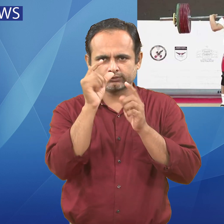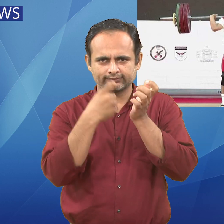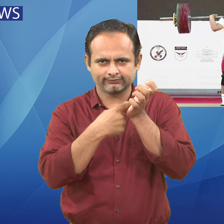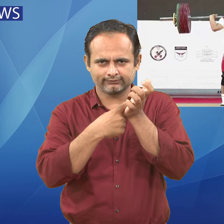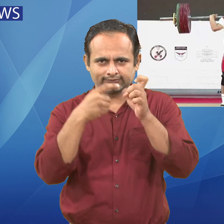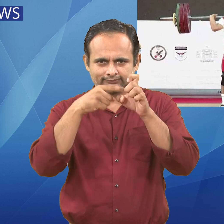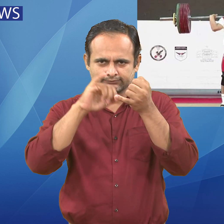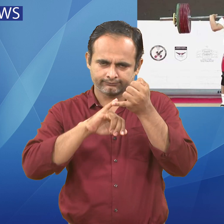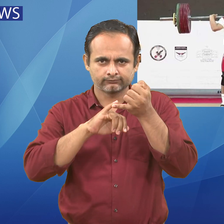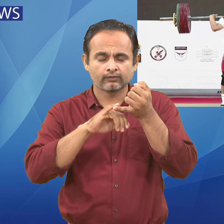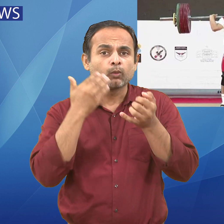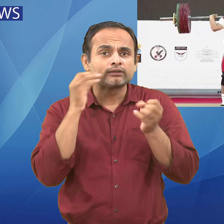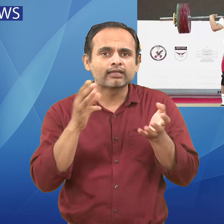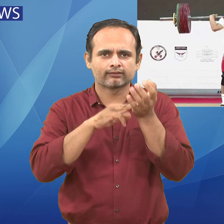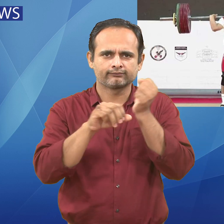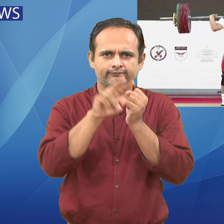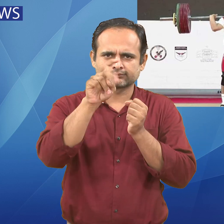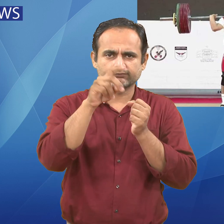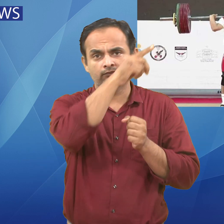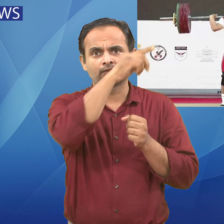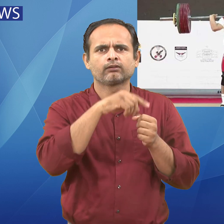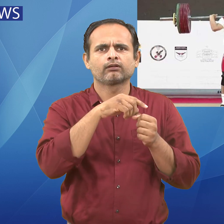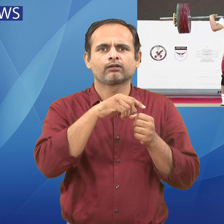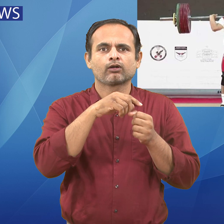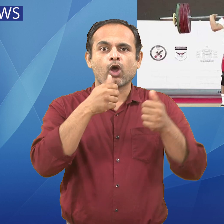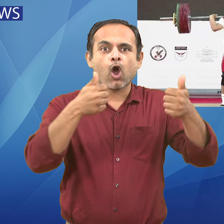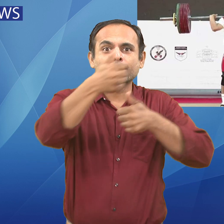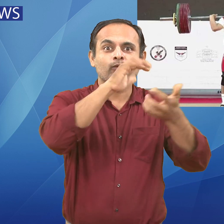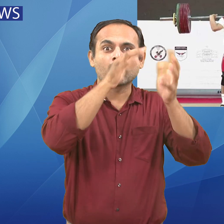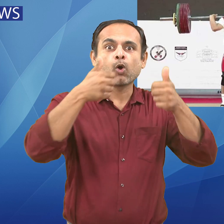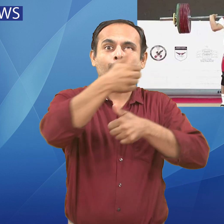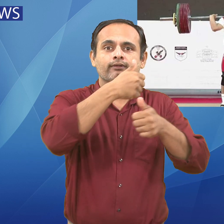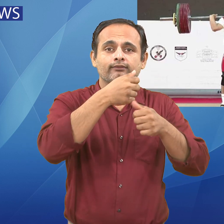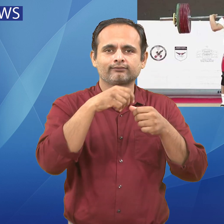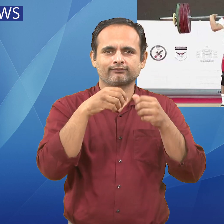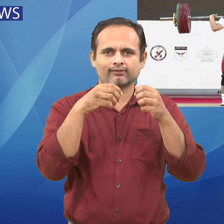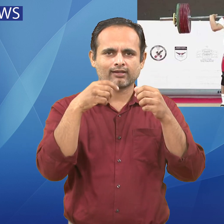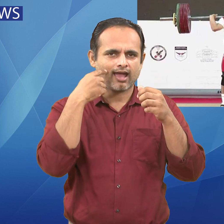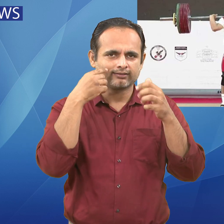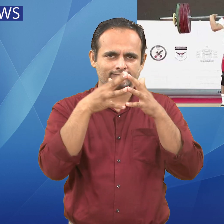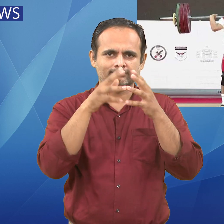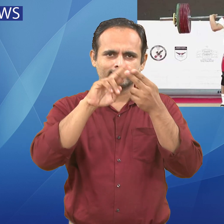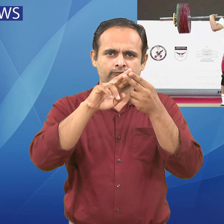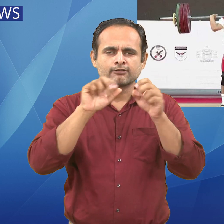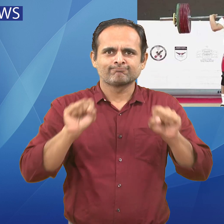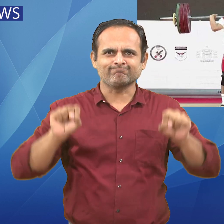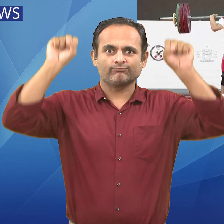bronze medals in the men's 67 kilogram section at the IWF World Youth Championship in Durrës,